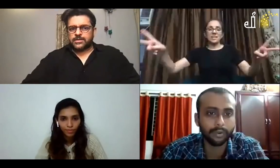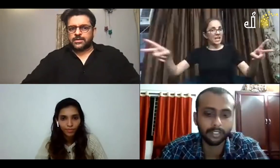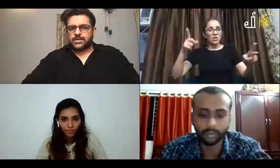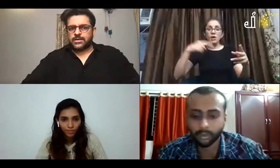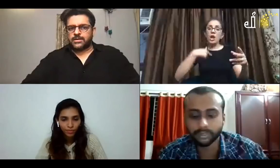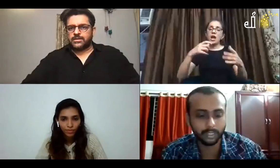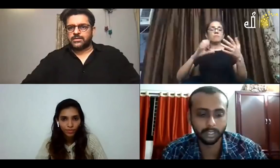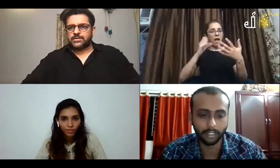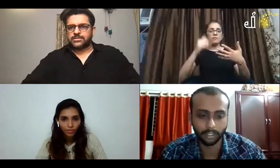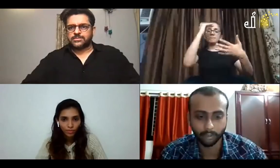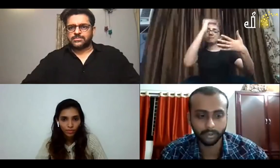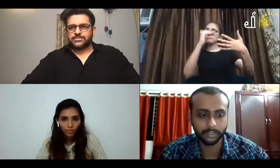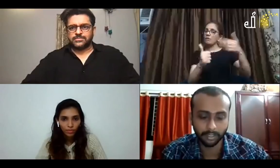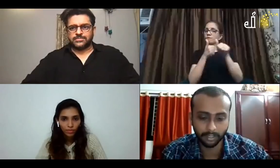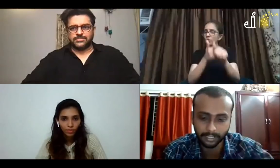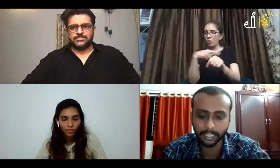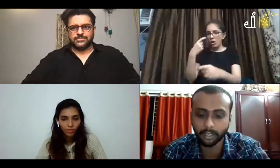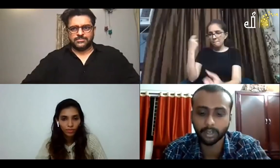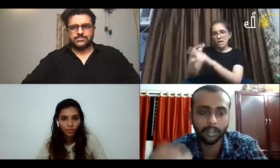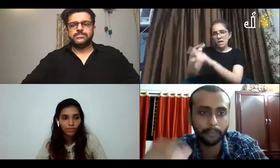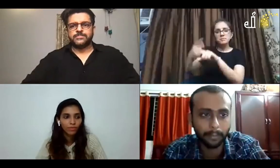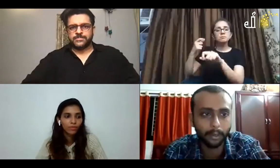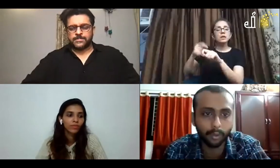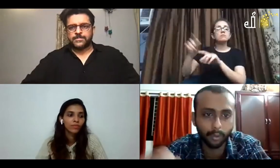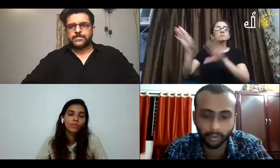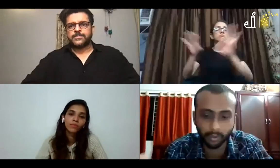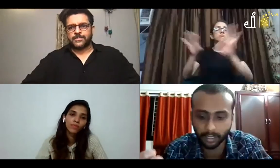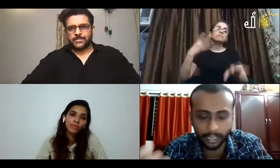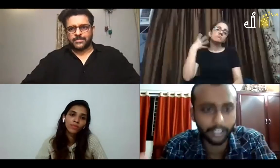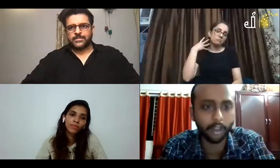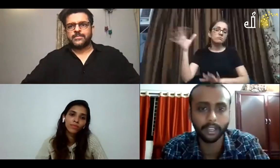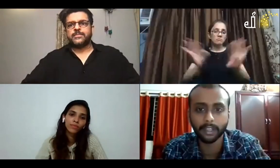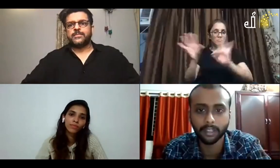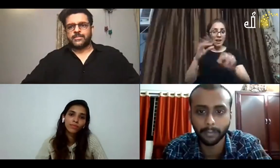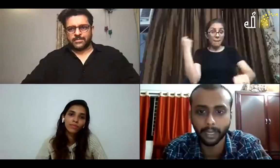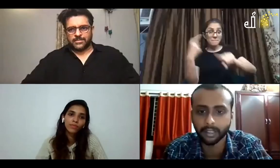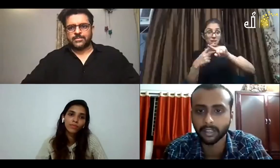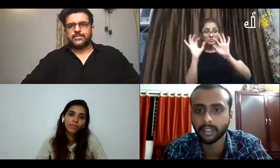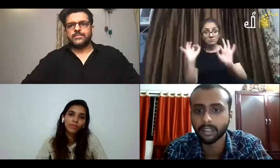follow to use to select people who can avail.